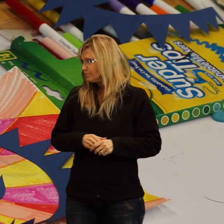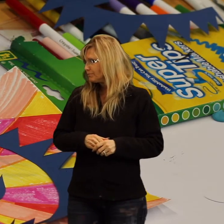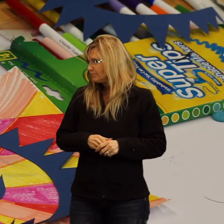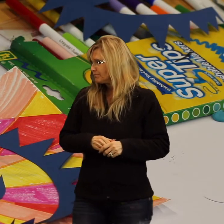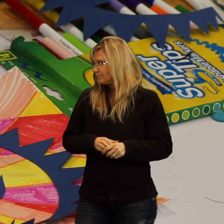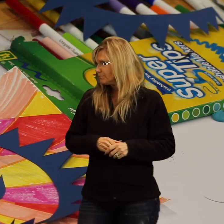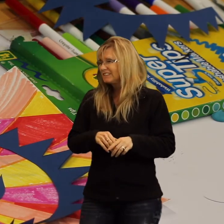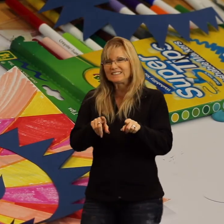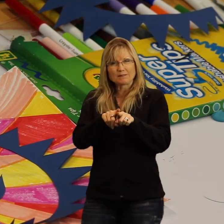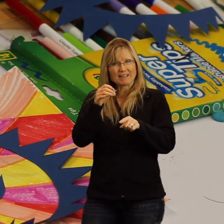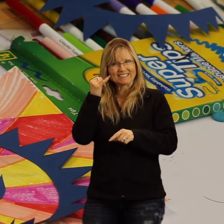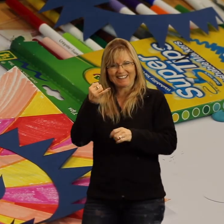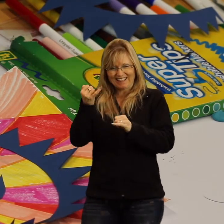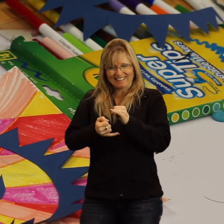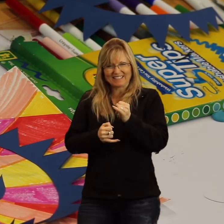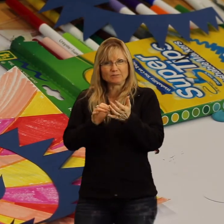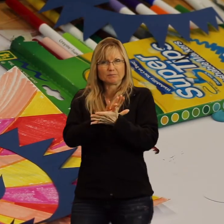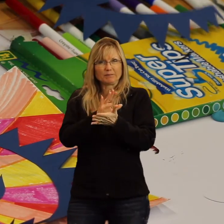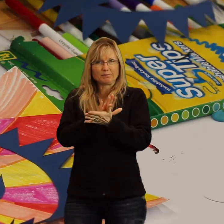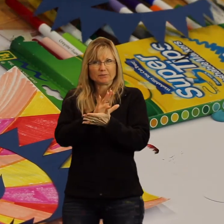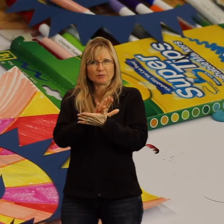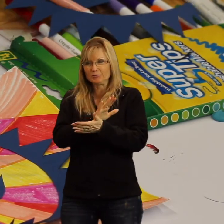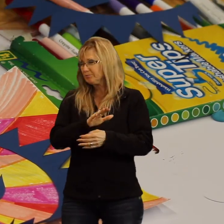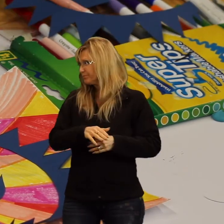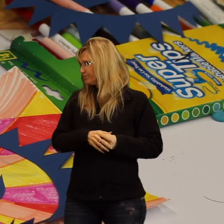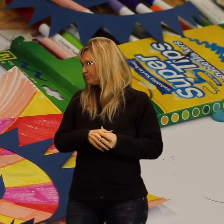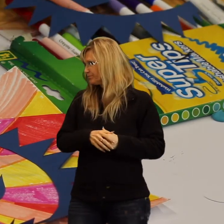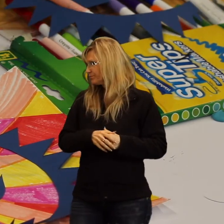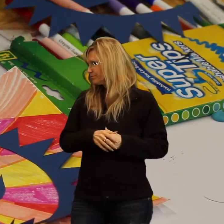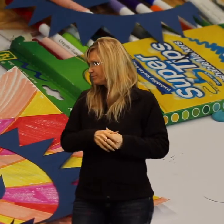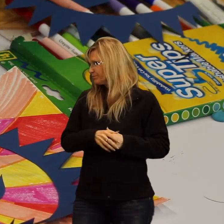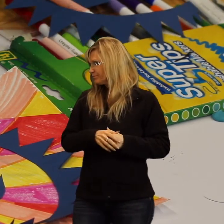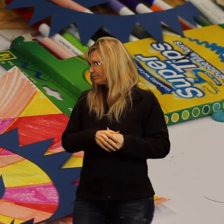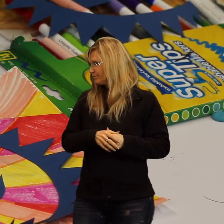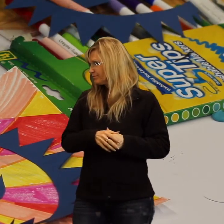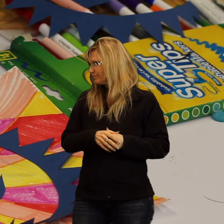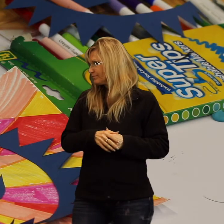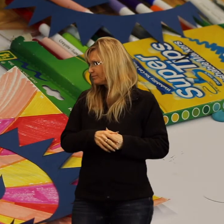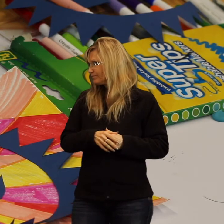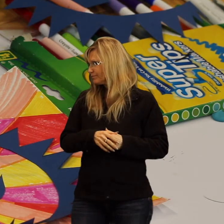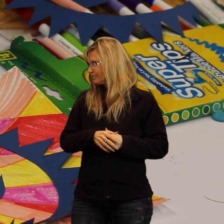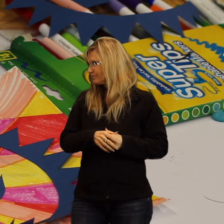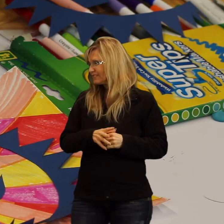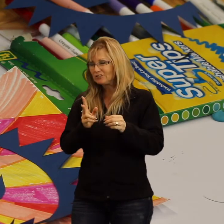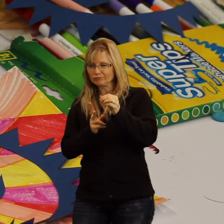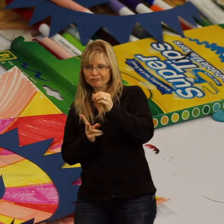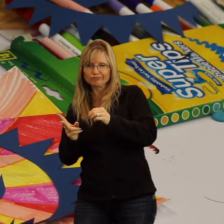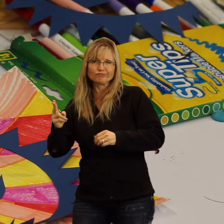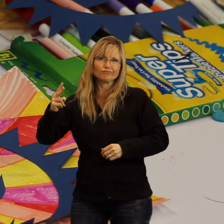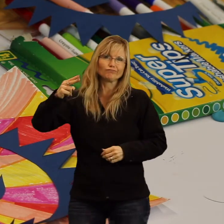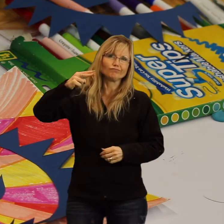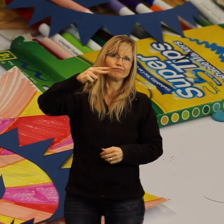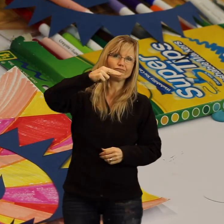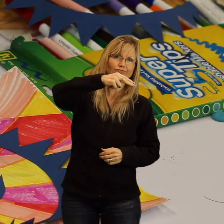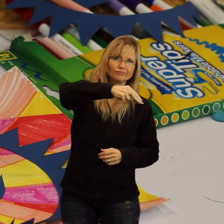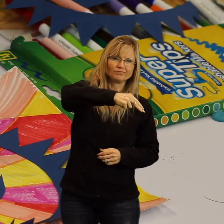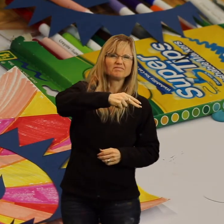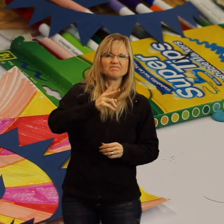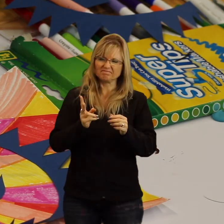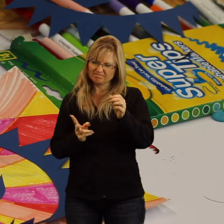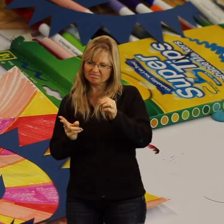similar, you'll take that last piece and then yeah, maybe you'll cut a circular